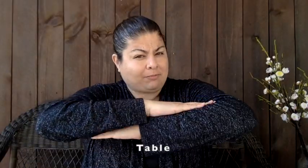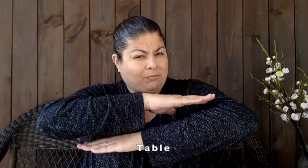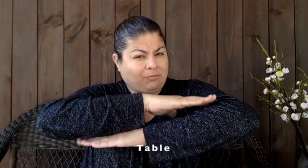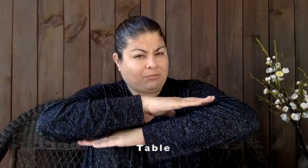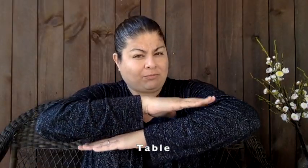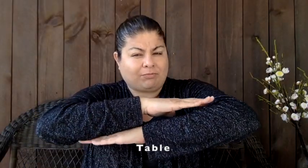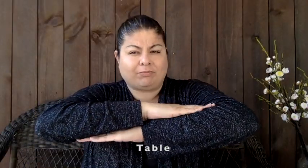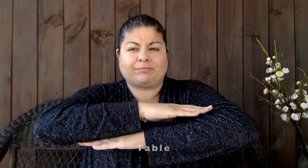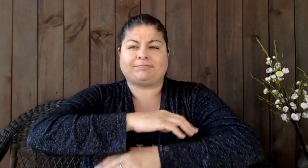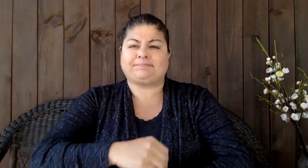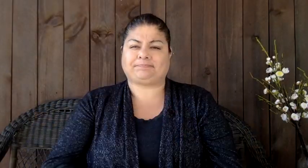Table.